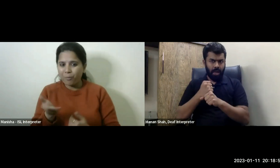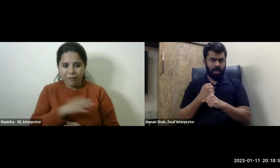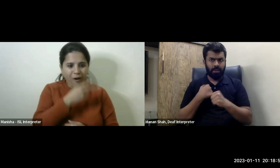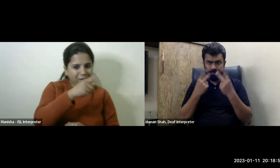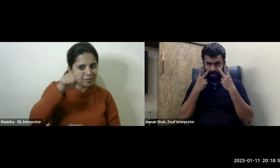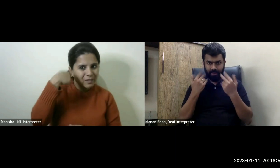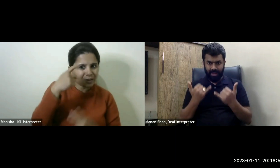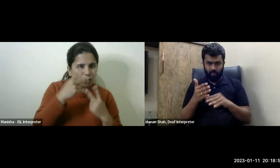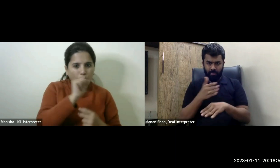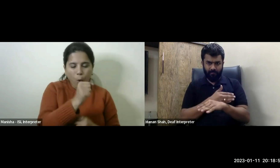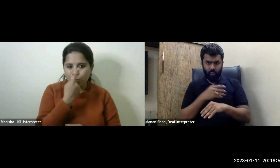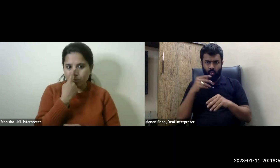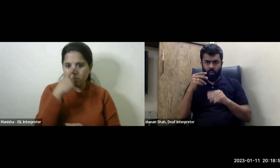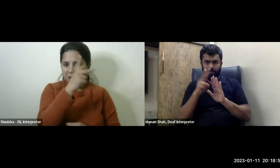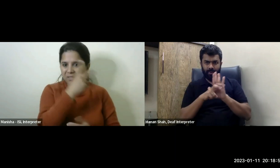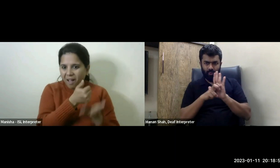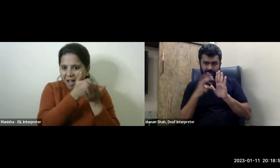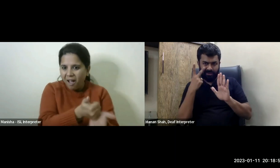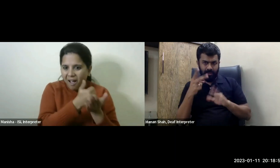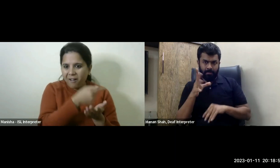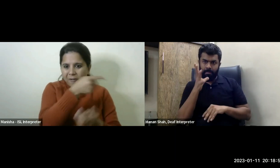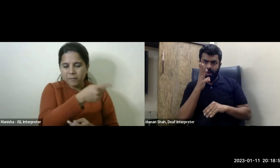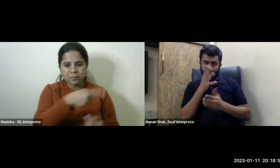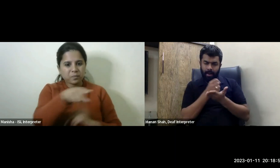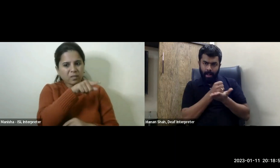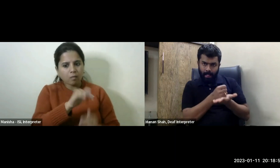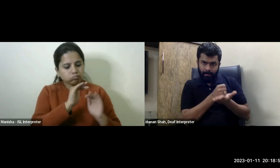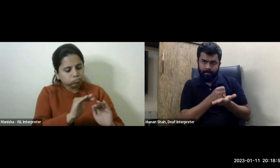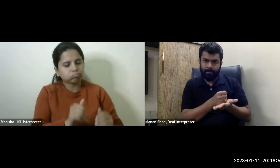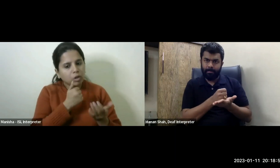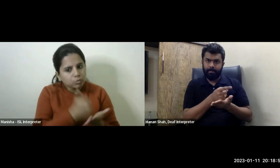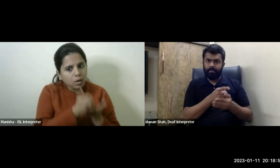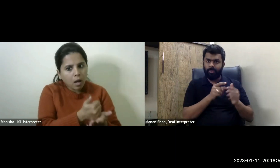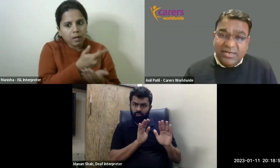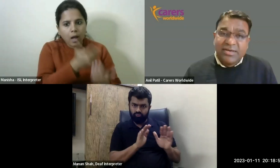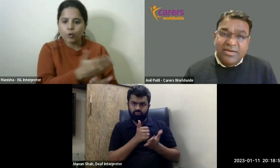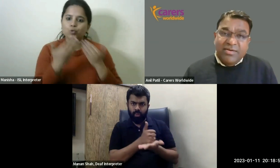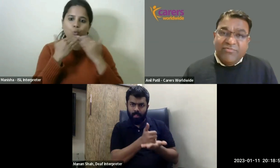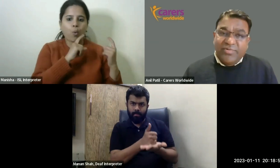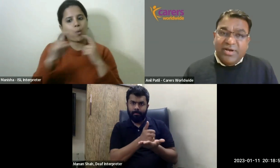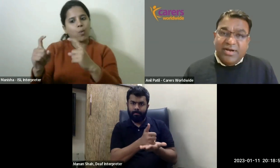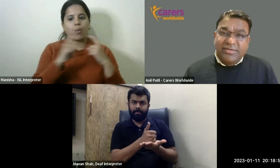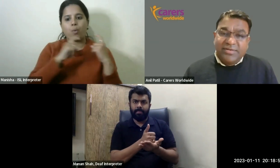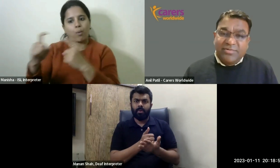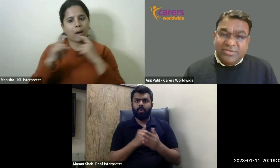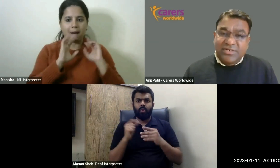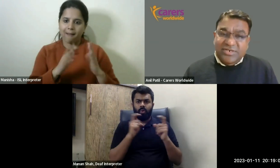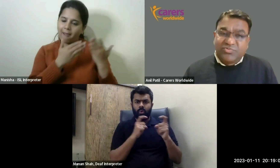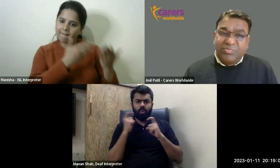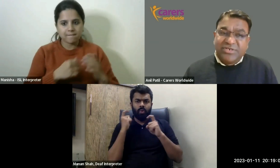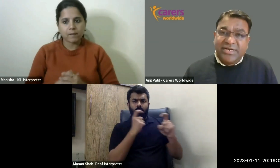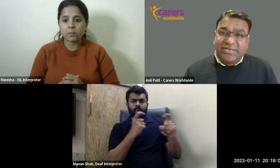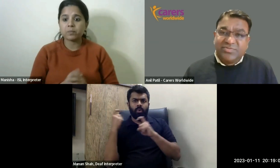her mother is able to provide that support, and now he is able to go to school, and